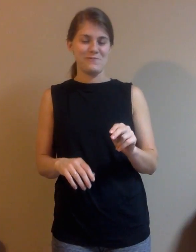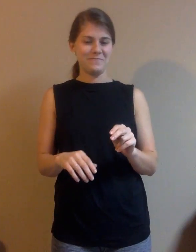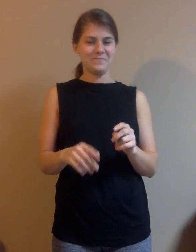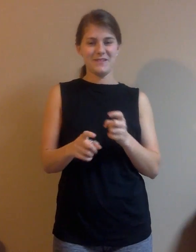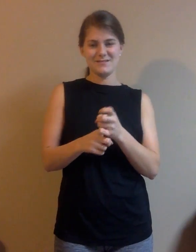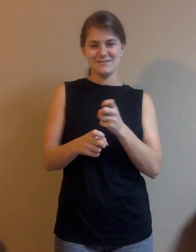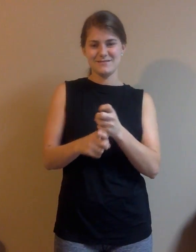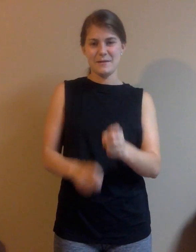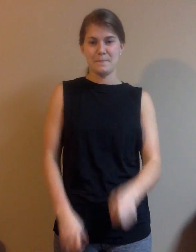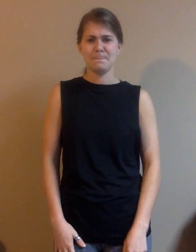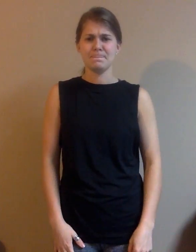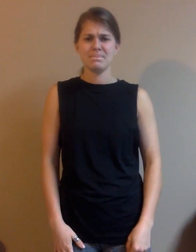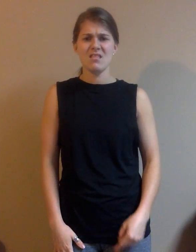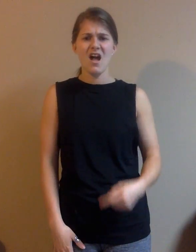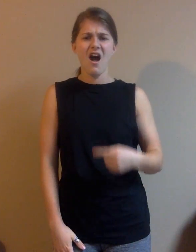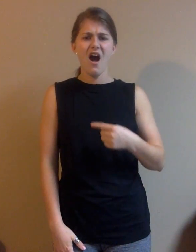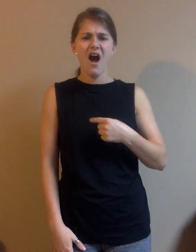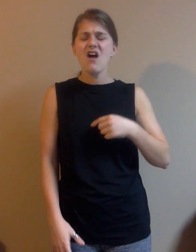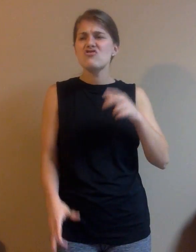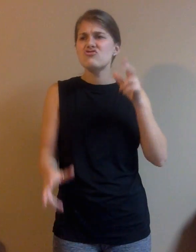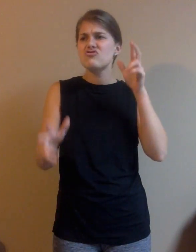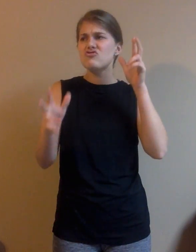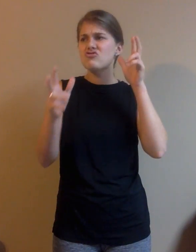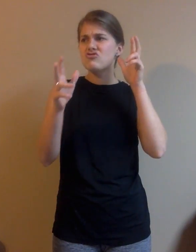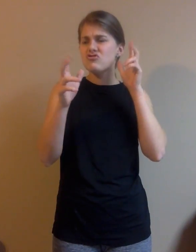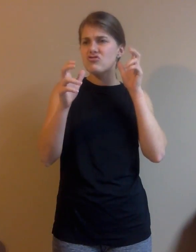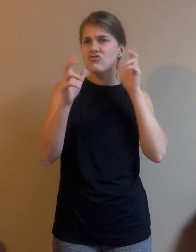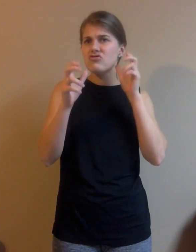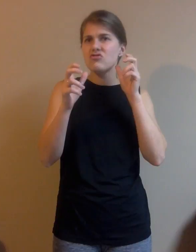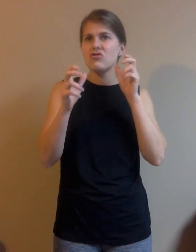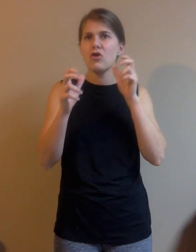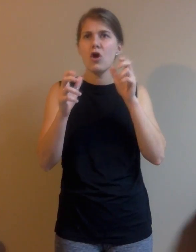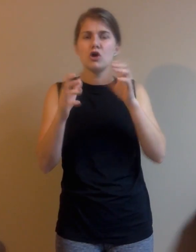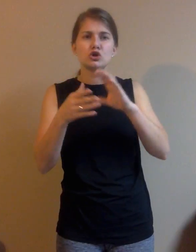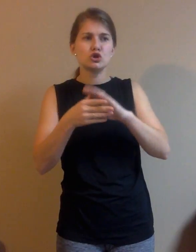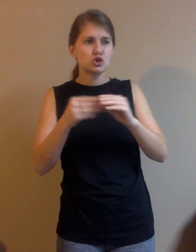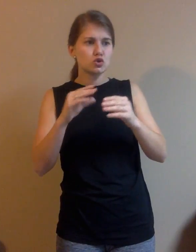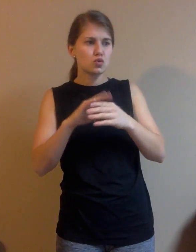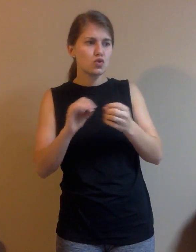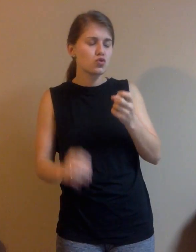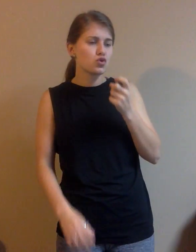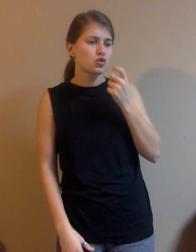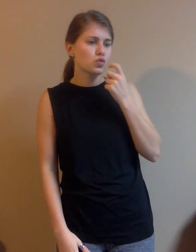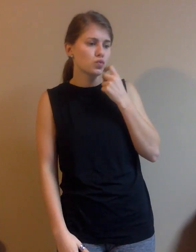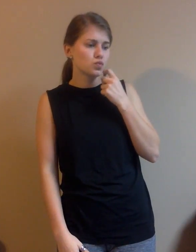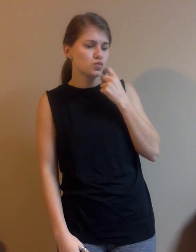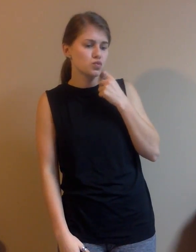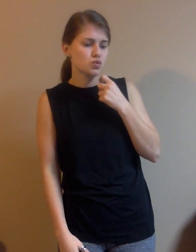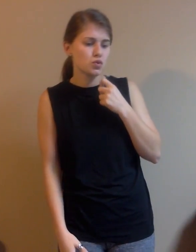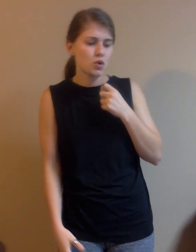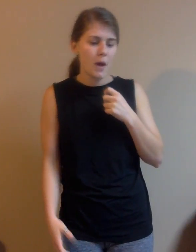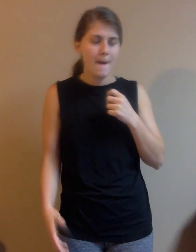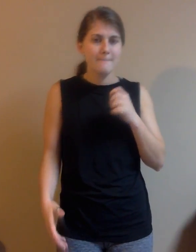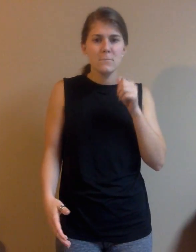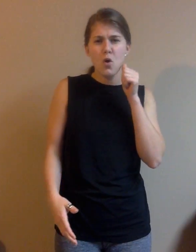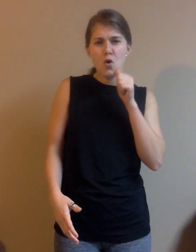I had a great story recently. I love telling it. Of a little girl who was in a drawing lesson. She was six, and she was at the back drawing, and the teacher said, this little